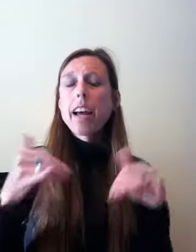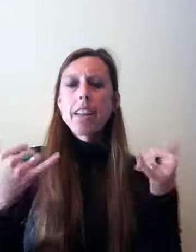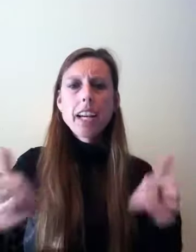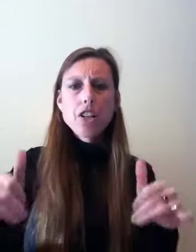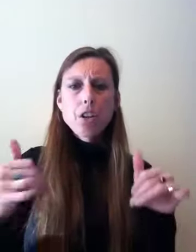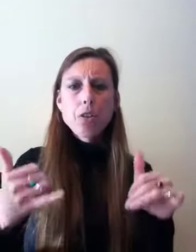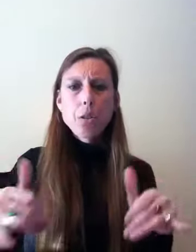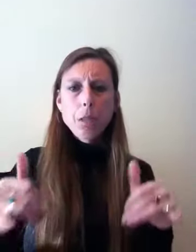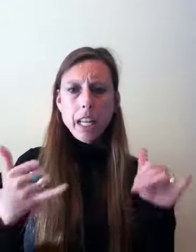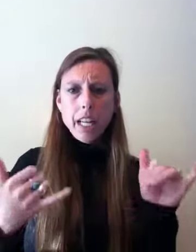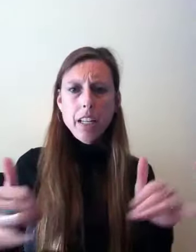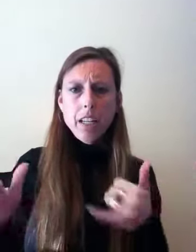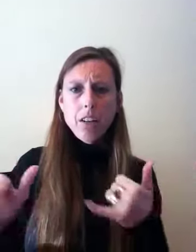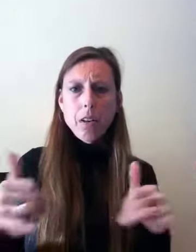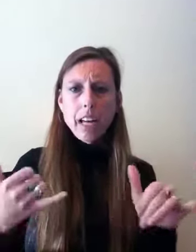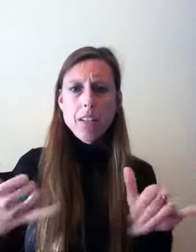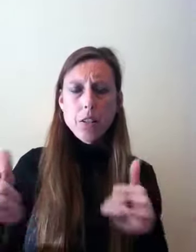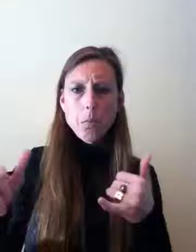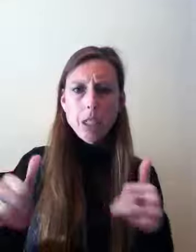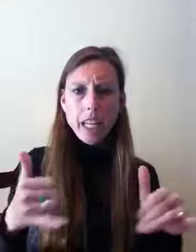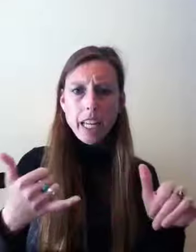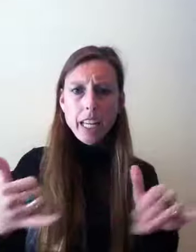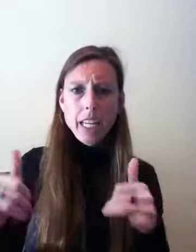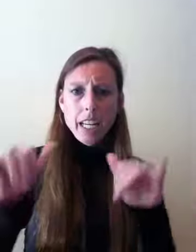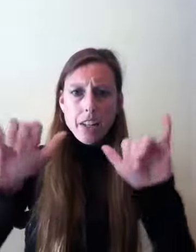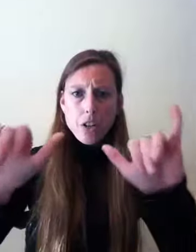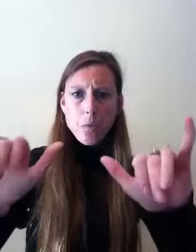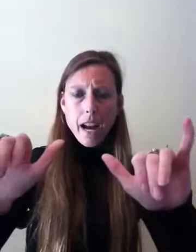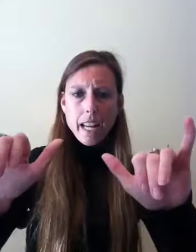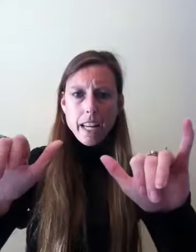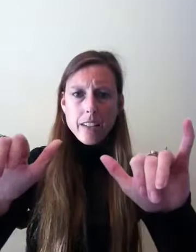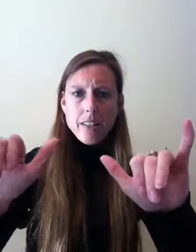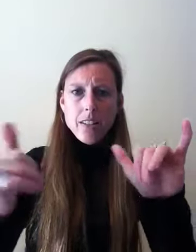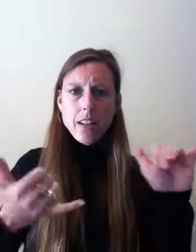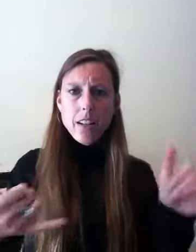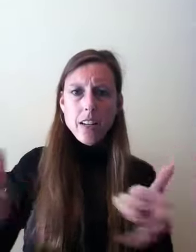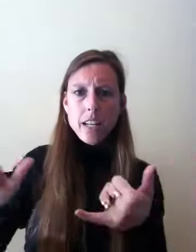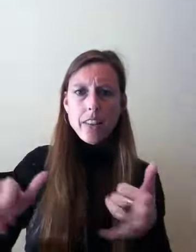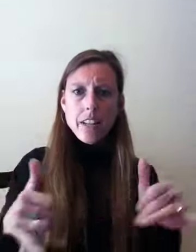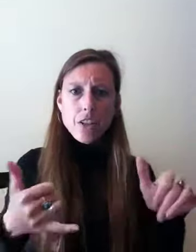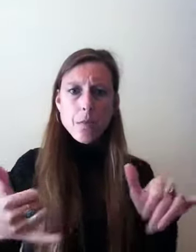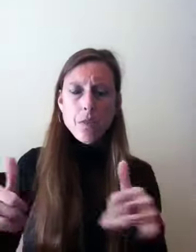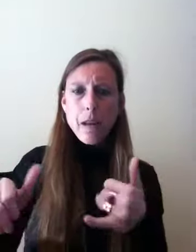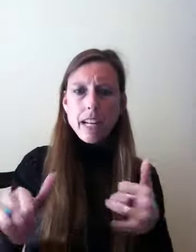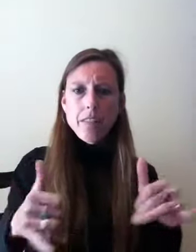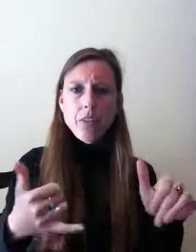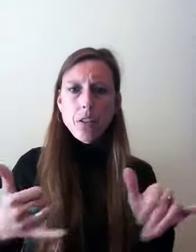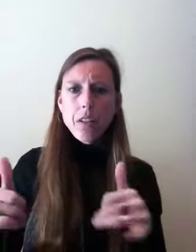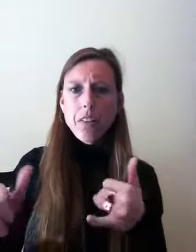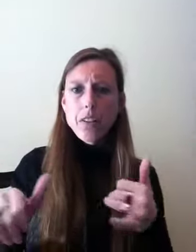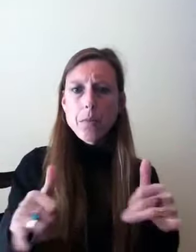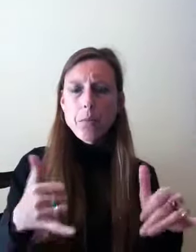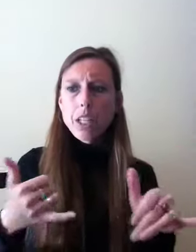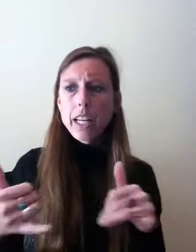think I showed you play. Okay, so play is your Y hands, and they just move back and forth.